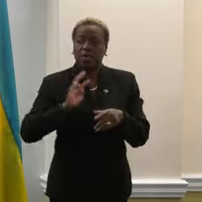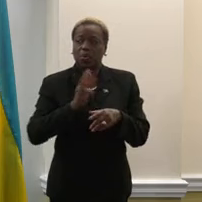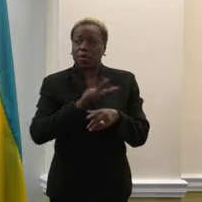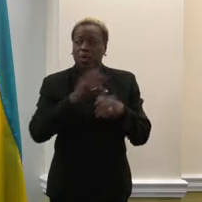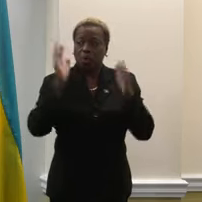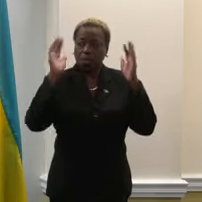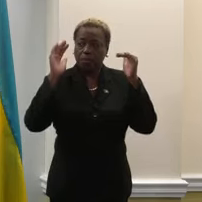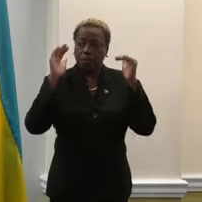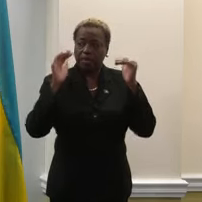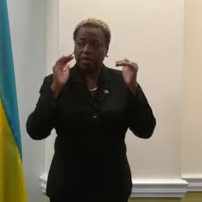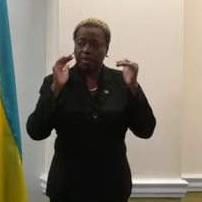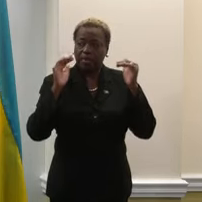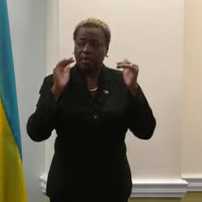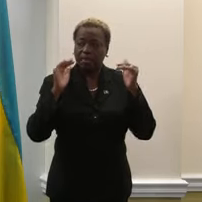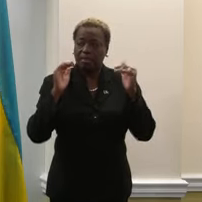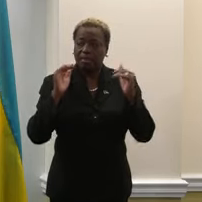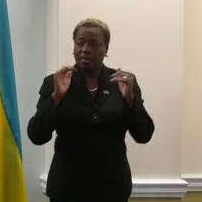to,